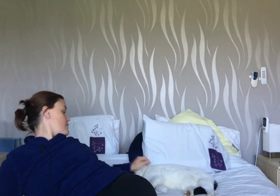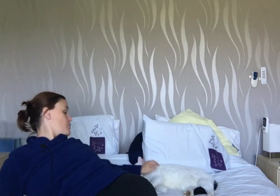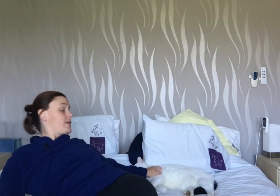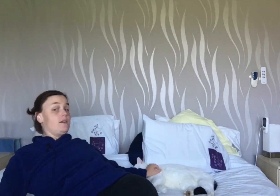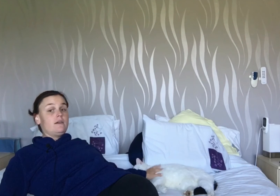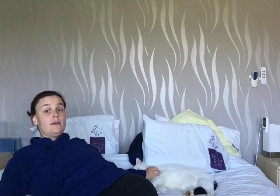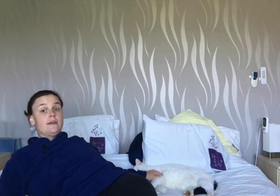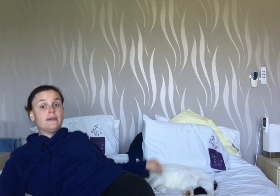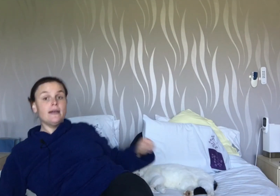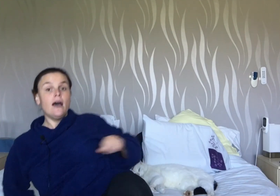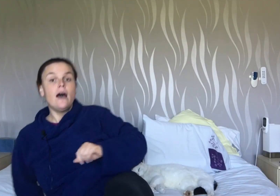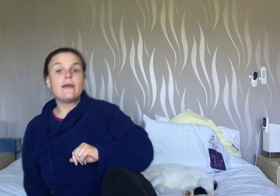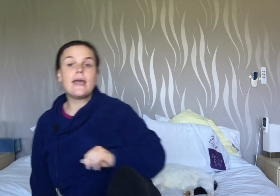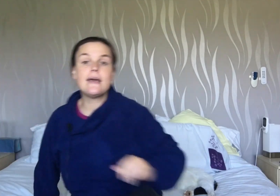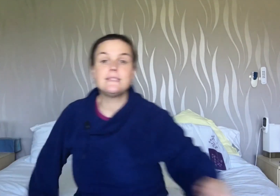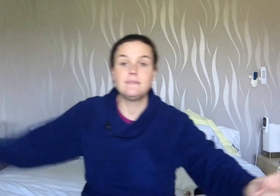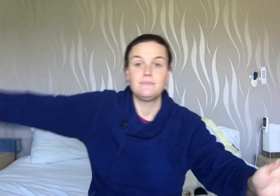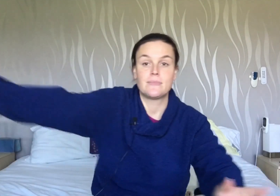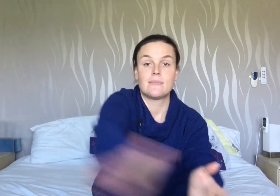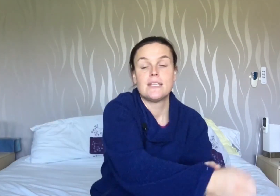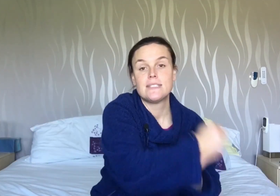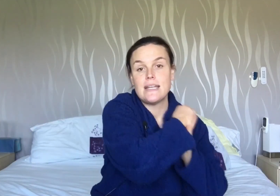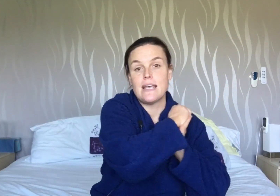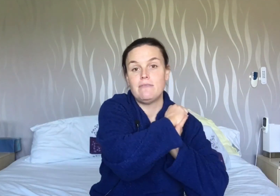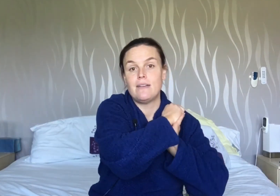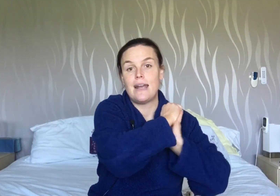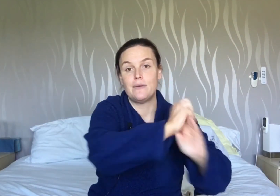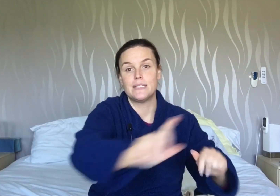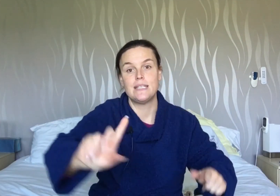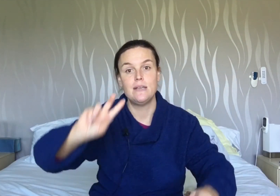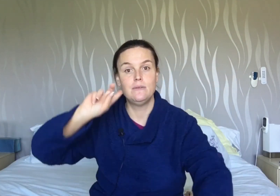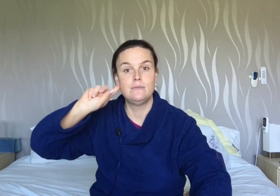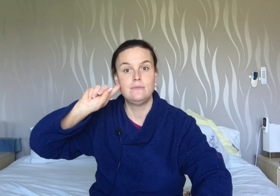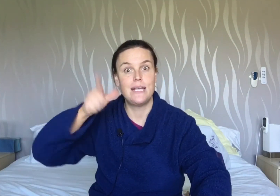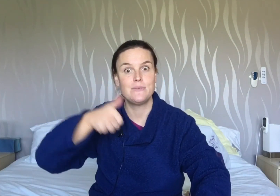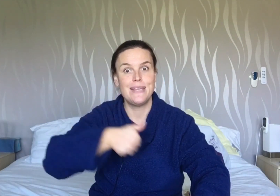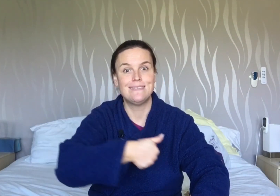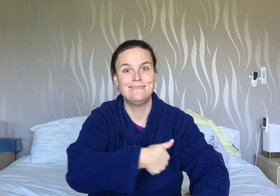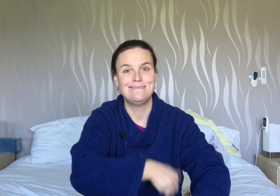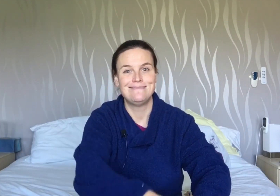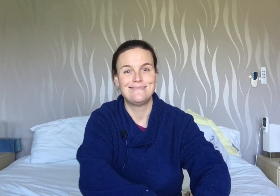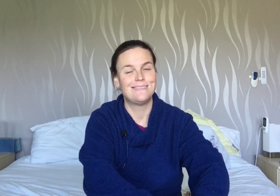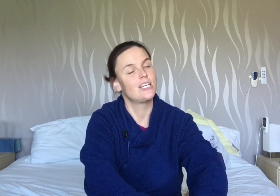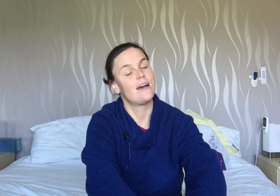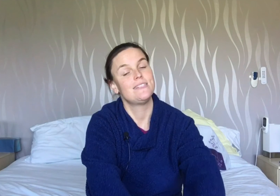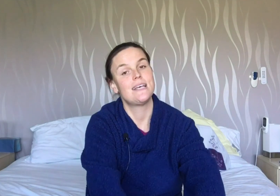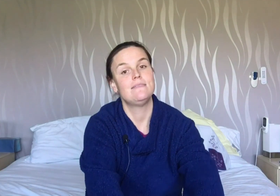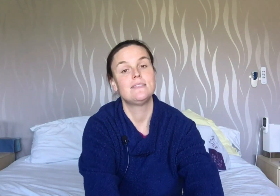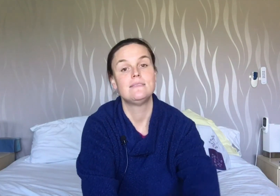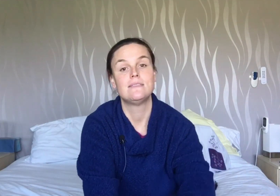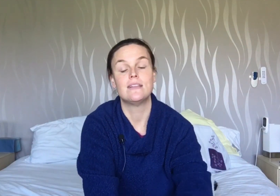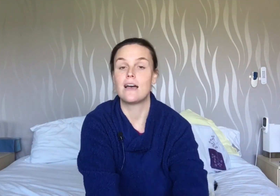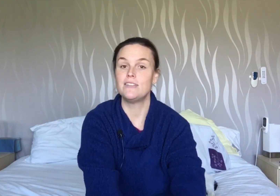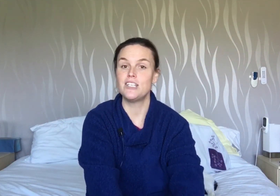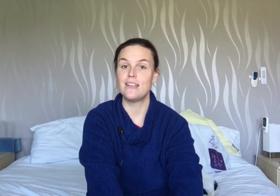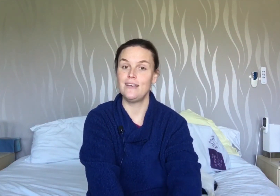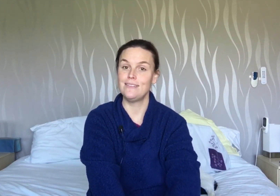boy. Okay, guys, stay safe, and I will see you next week. Look after yourselves, look after each other, stay